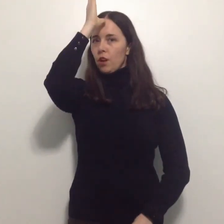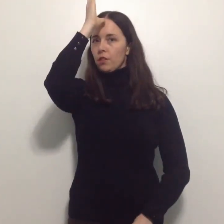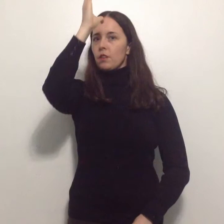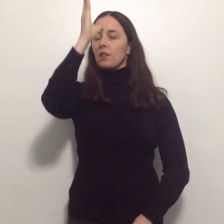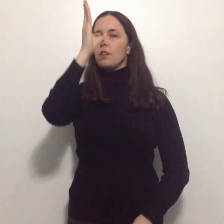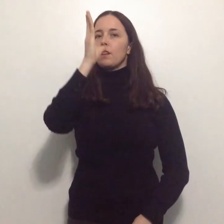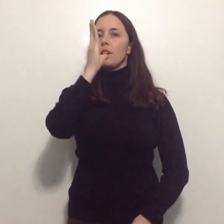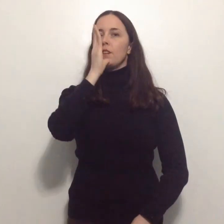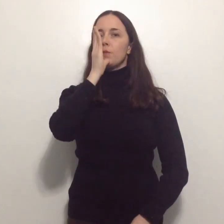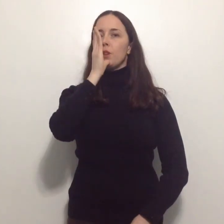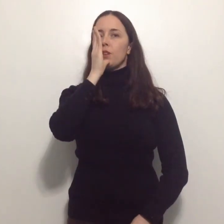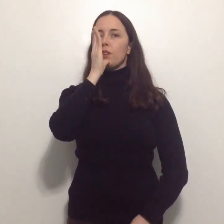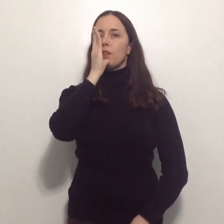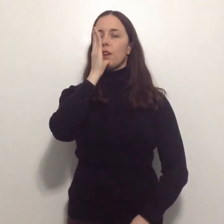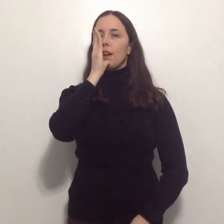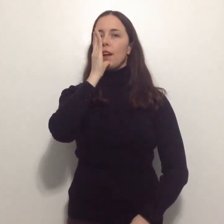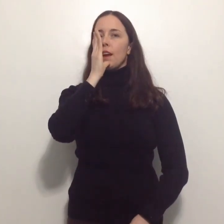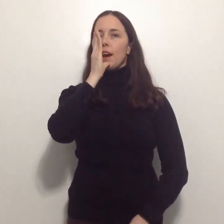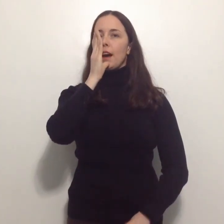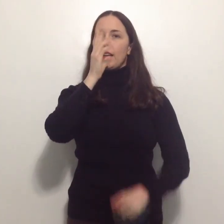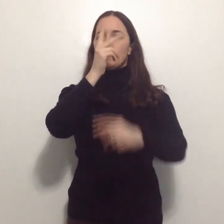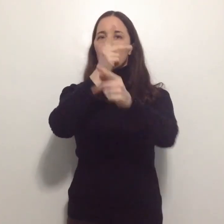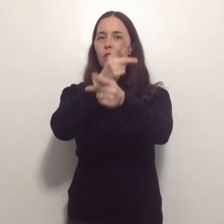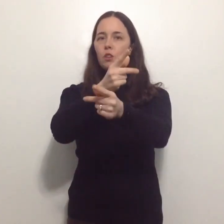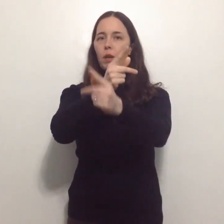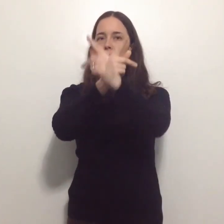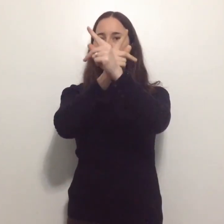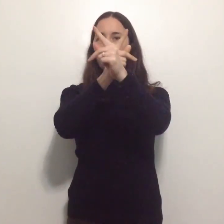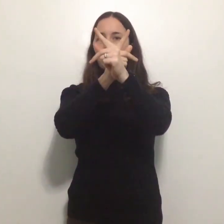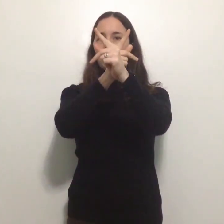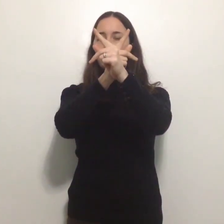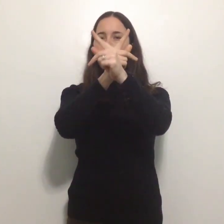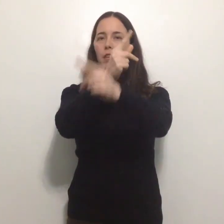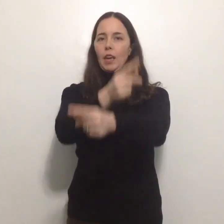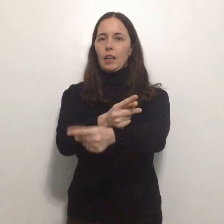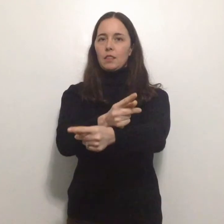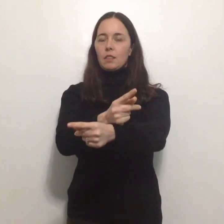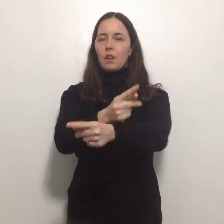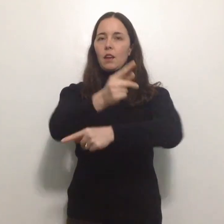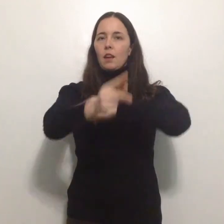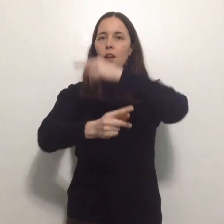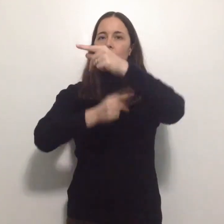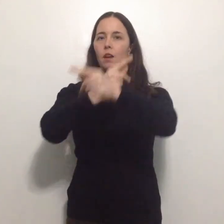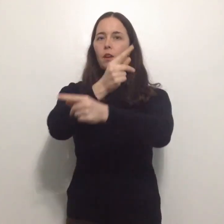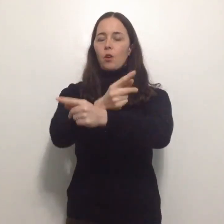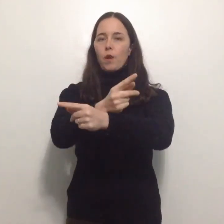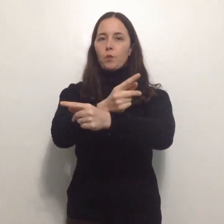father and your mother, kind, you're going to make some finger spelling K's, go around